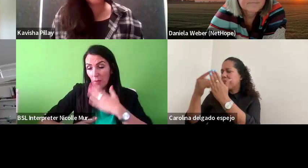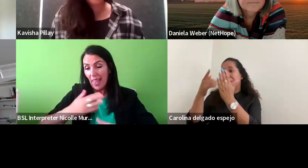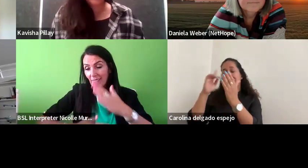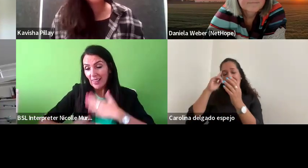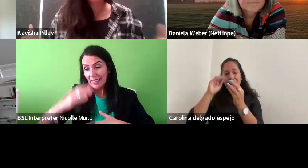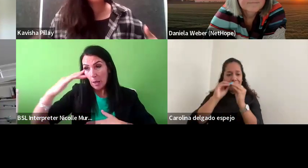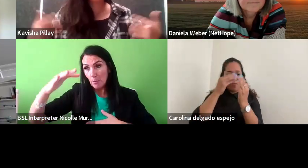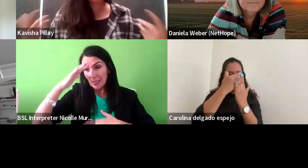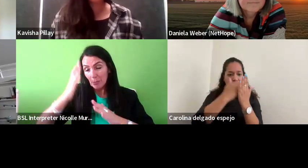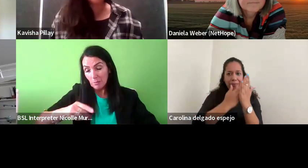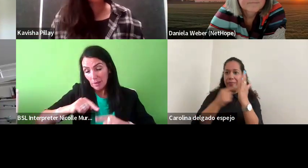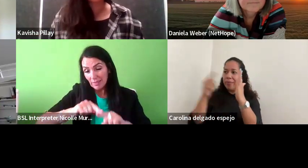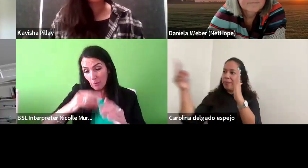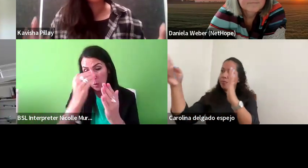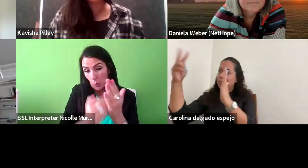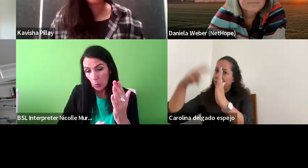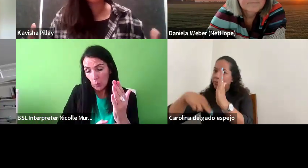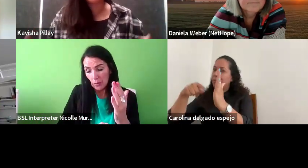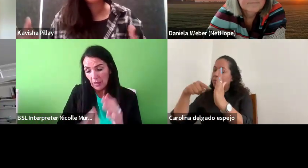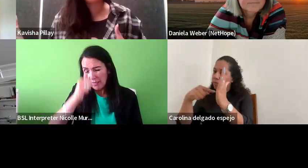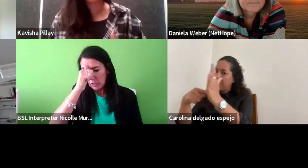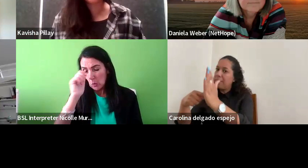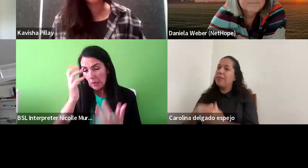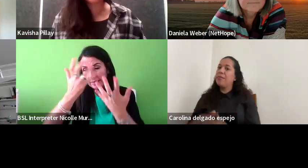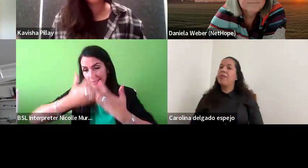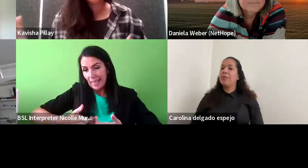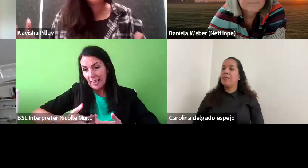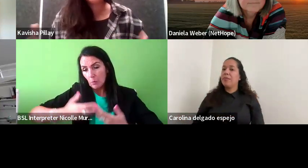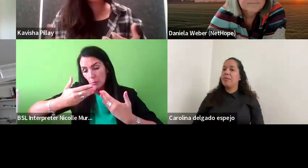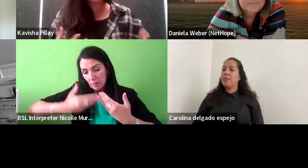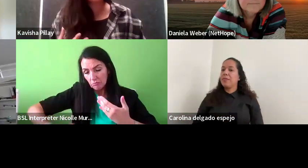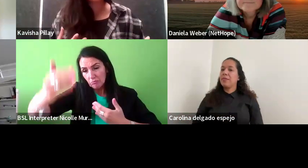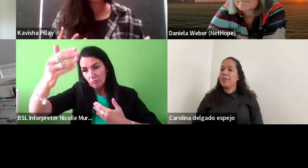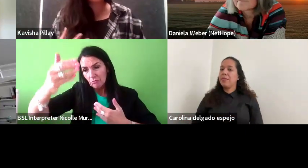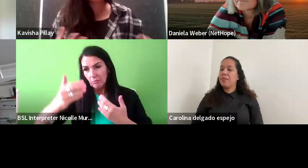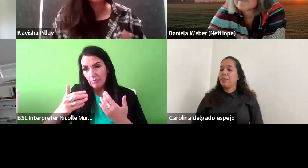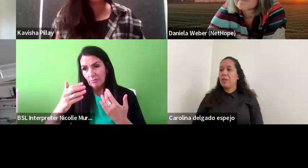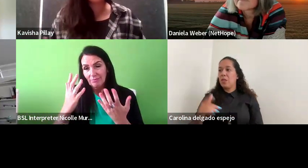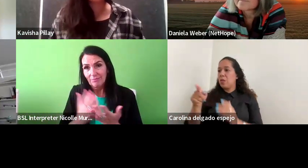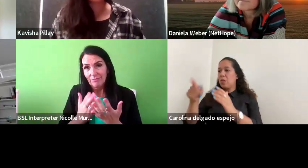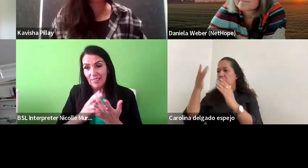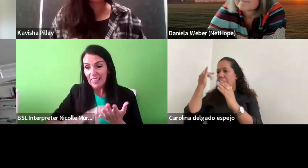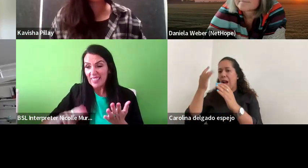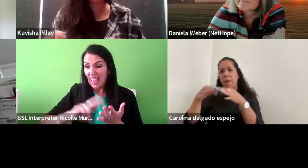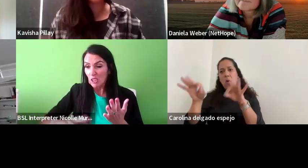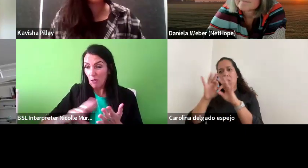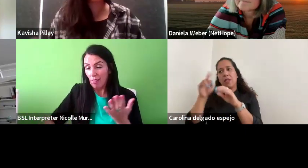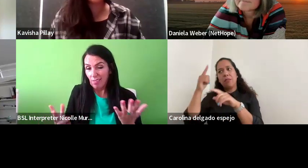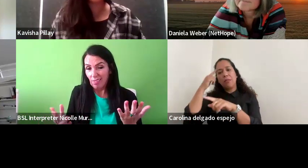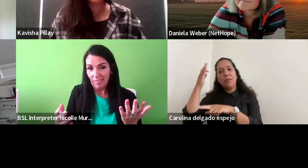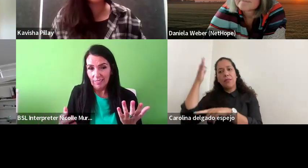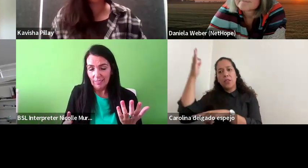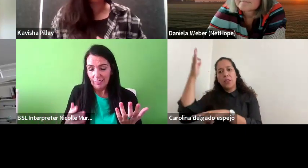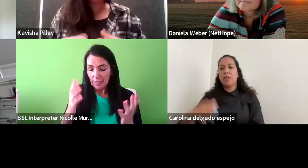principles. And if you're already mindful that this tech is going to be for good, I guess it's a natural fit that you'd also be willing